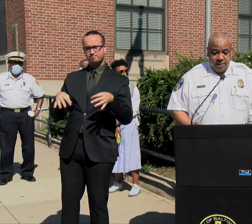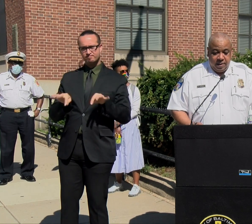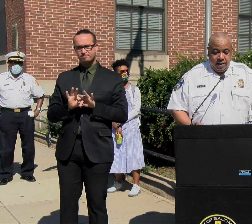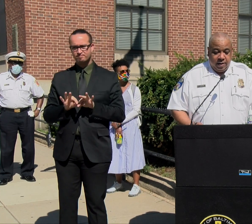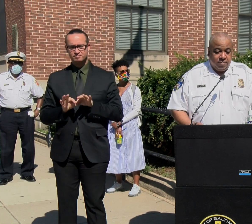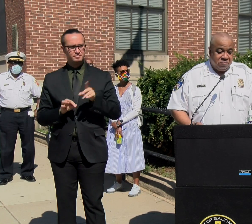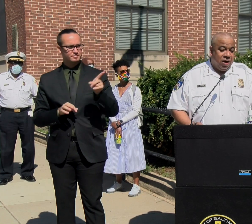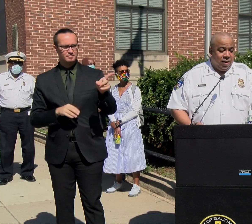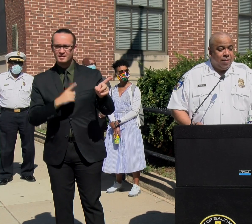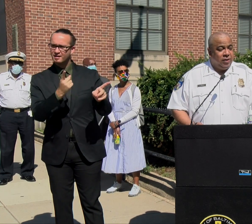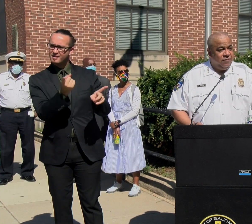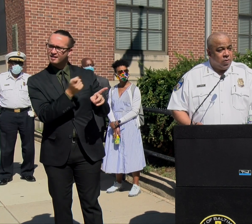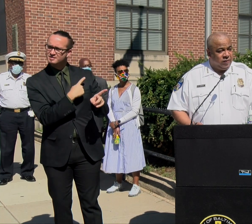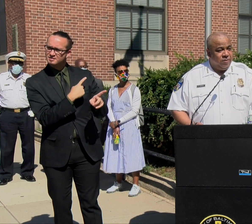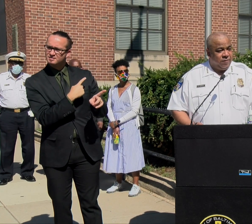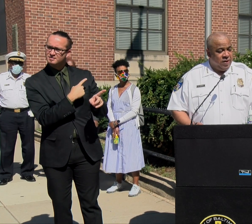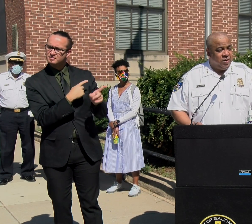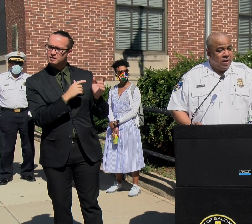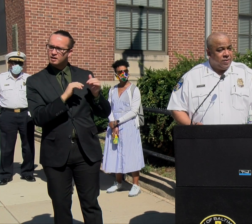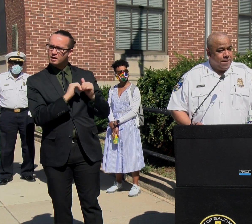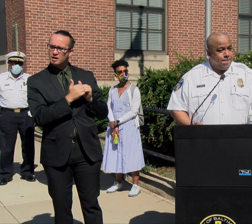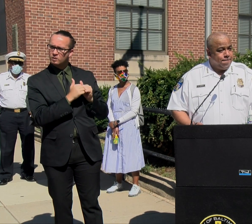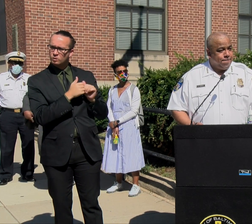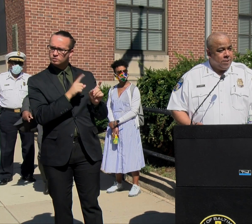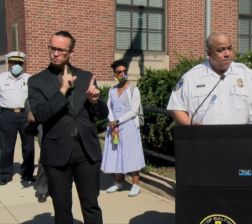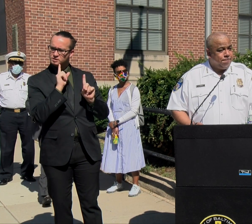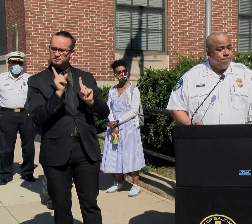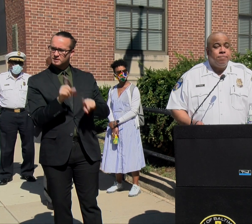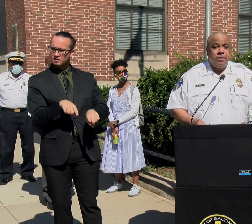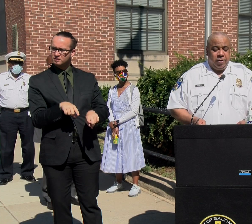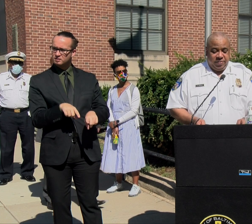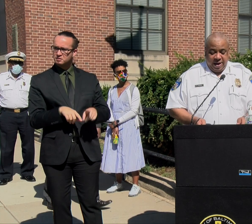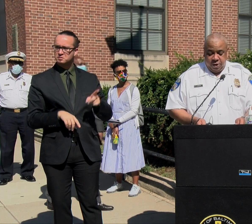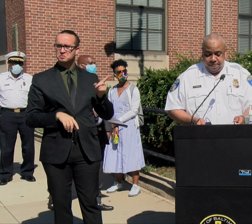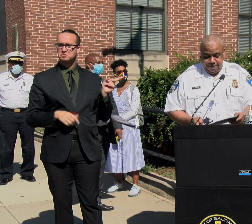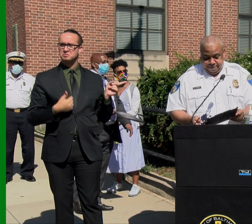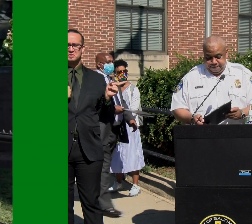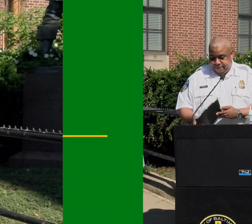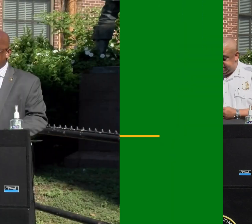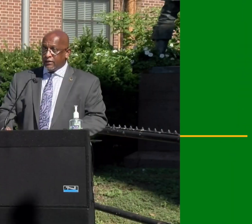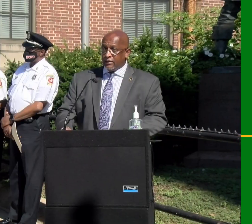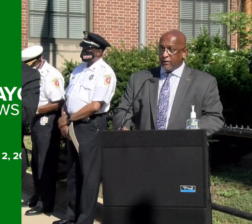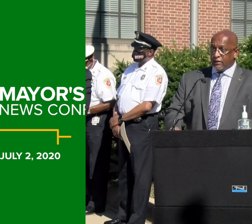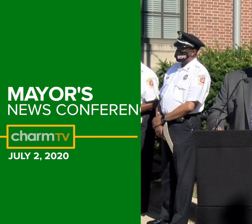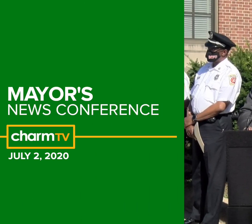to the firm. I believe there was some information about that. All right. Thank you.